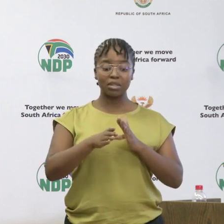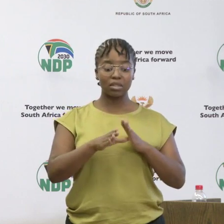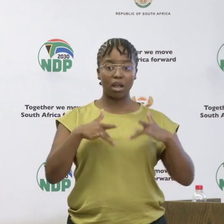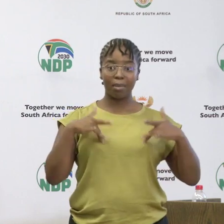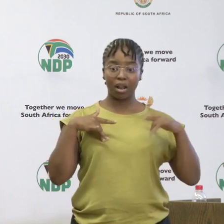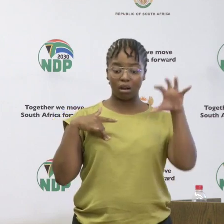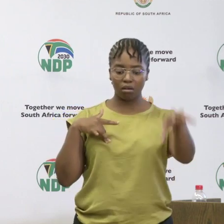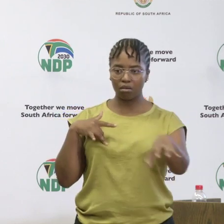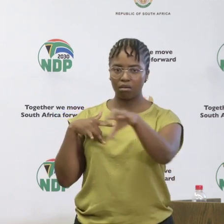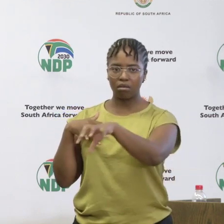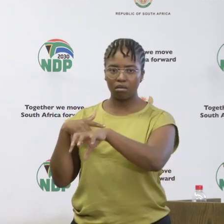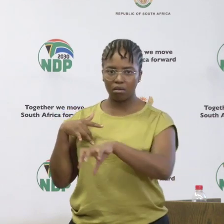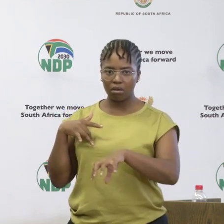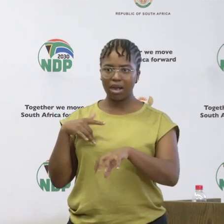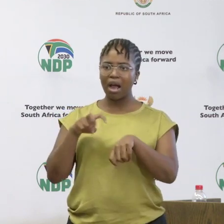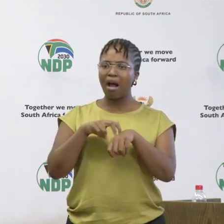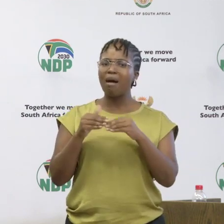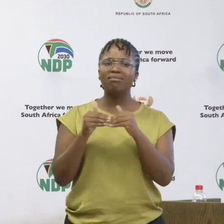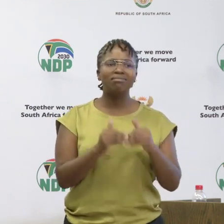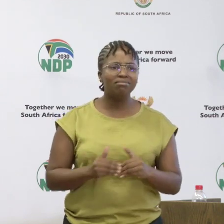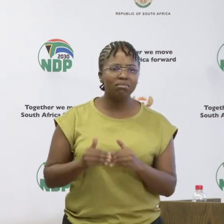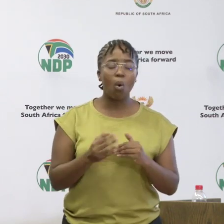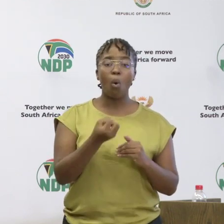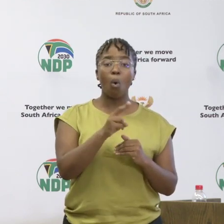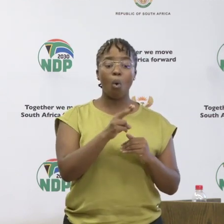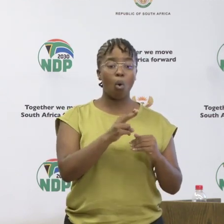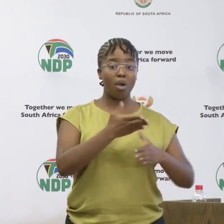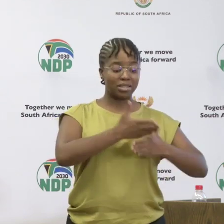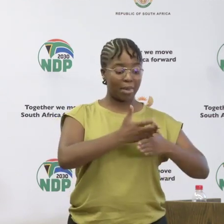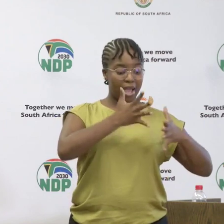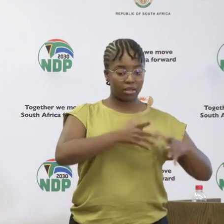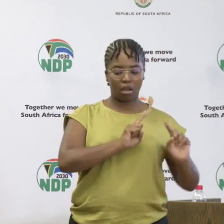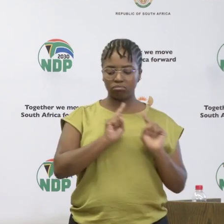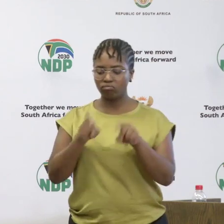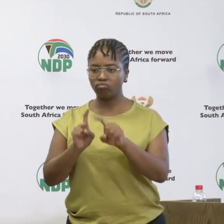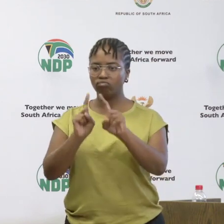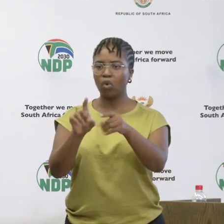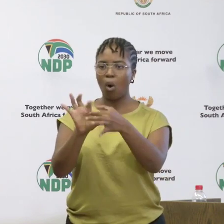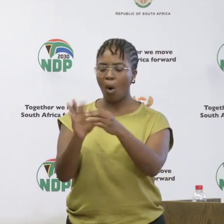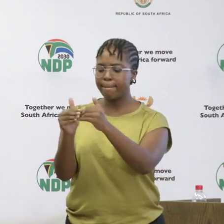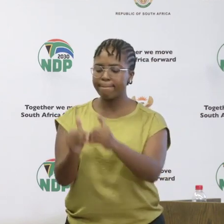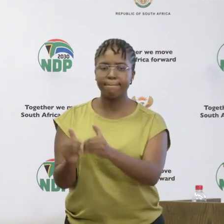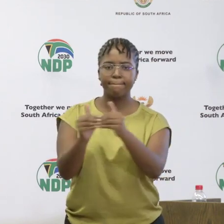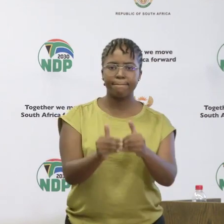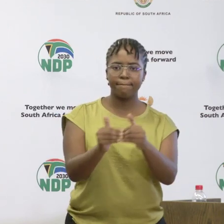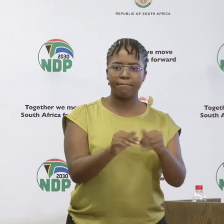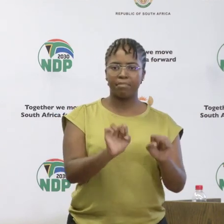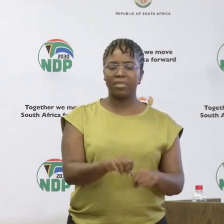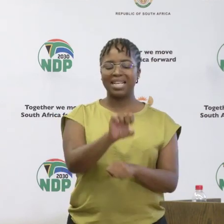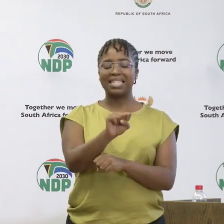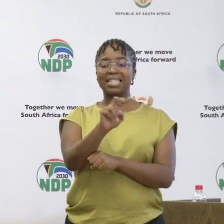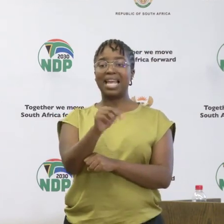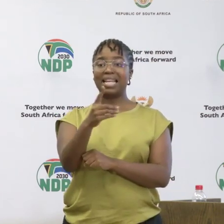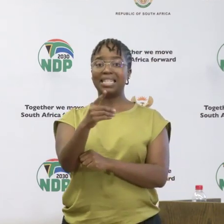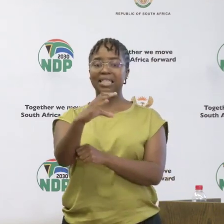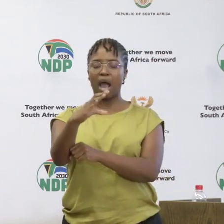disabilities, respite care, home-based, community nutrition development centers, CNDCs, and I know